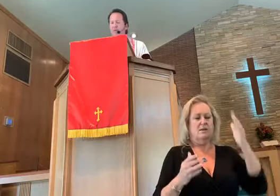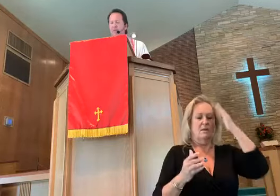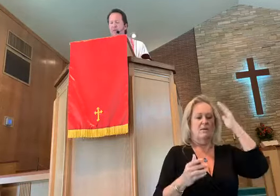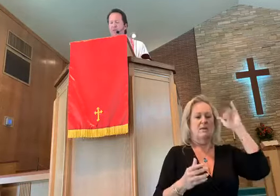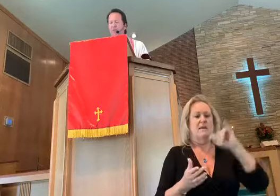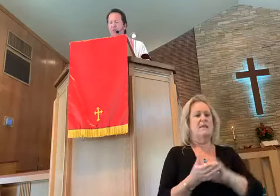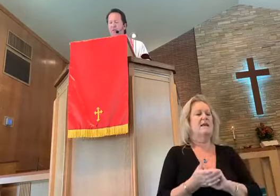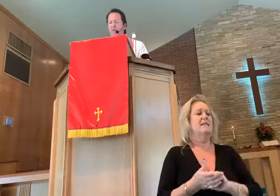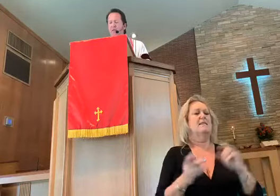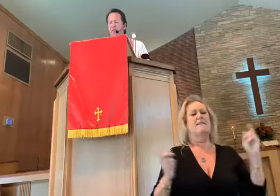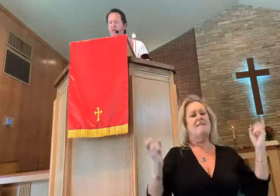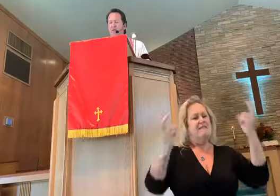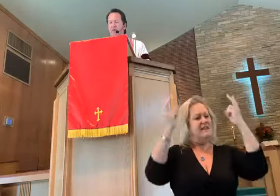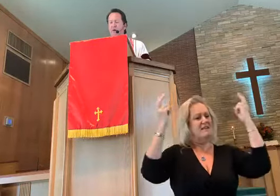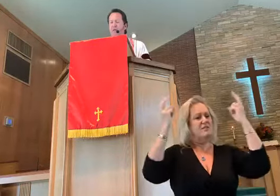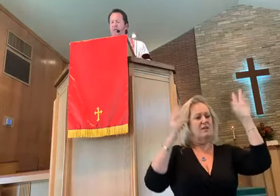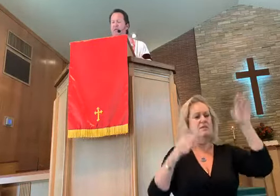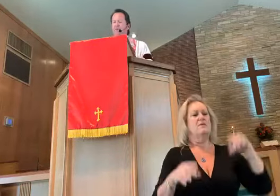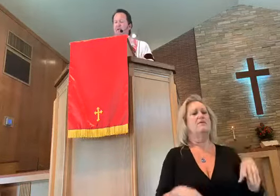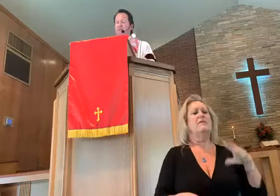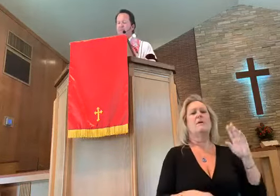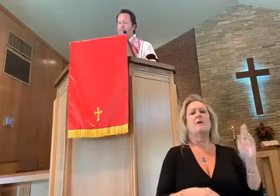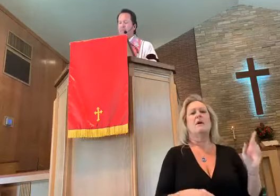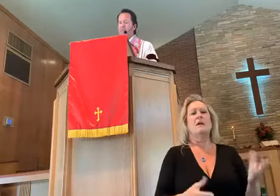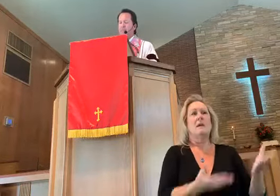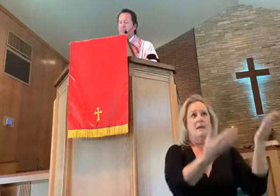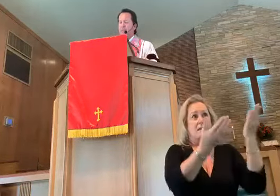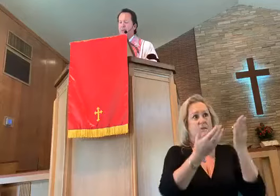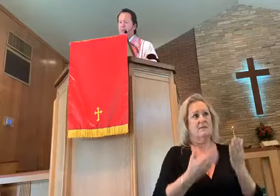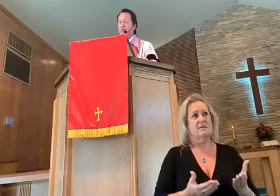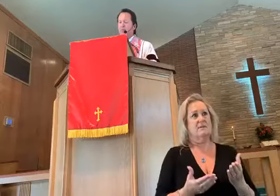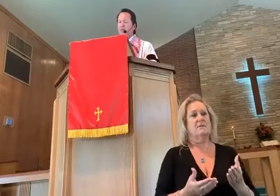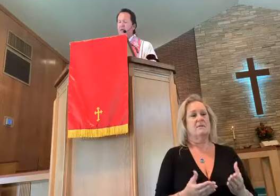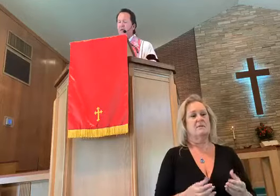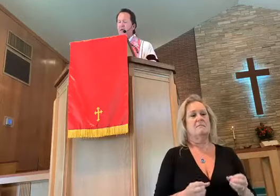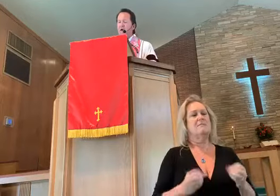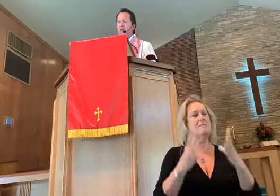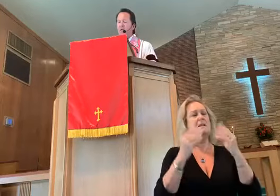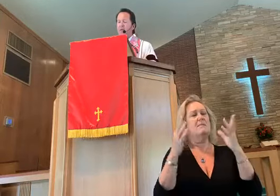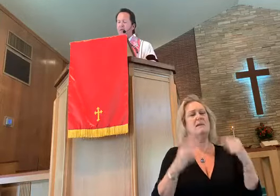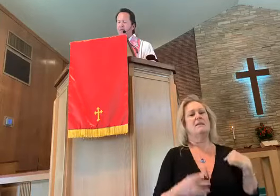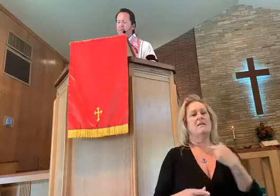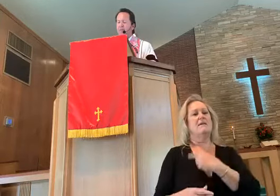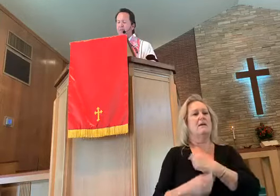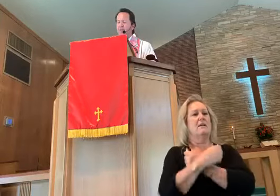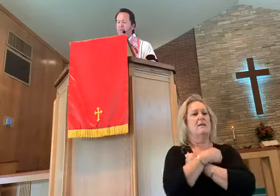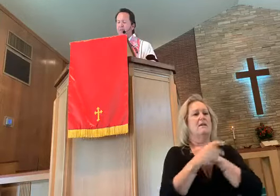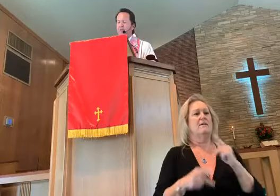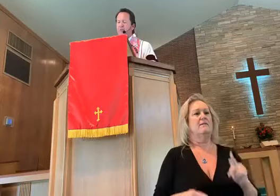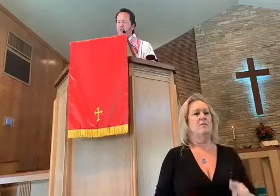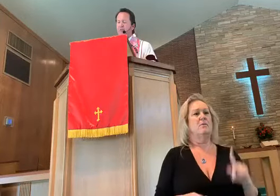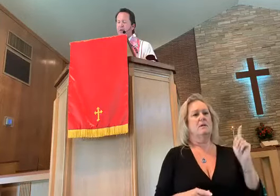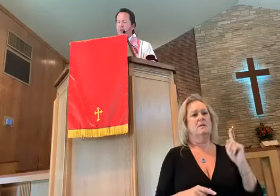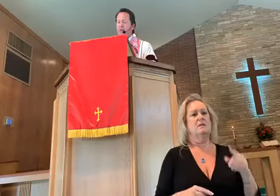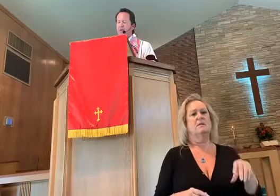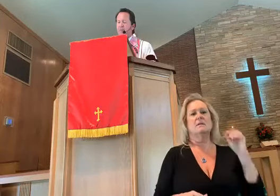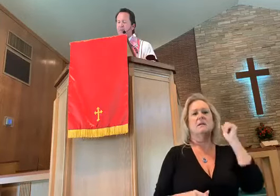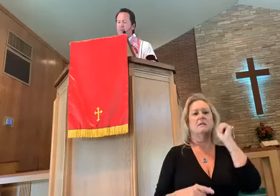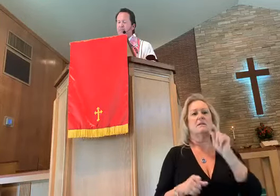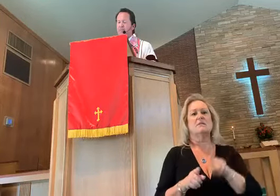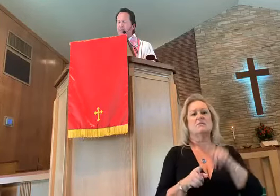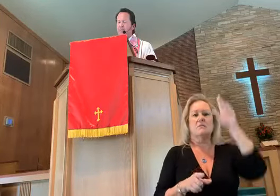knowing that the victory that you have already given to so many of our beloved sisters and